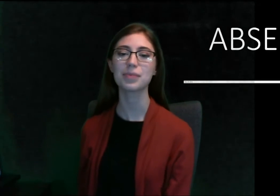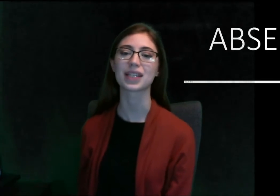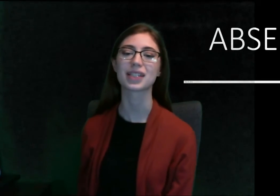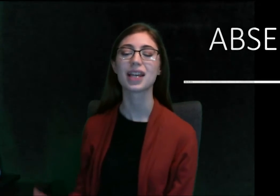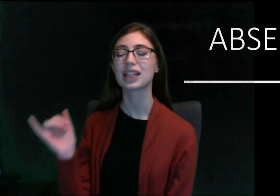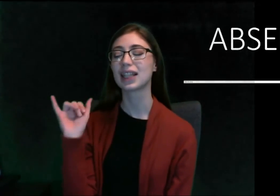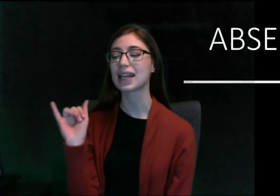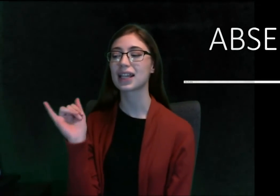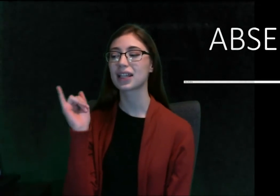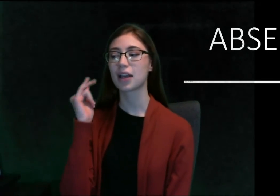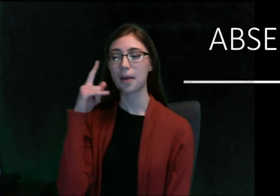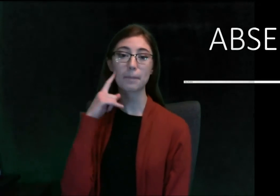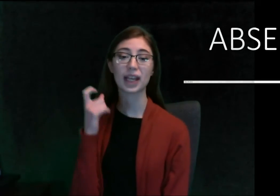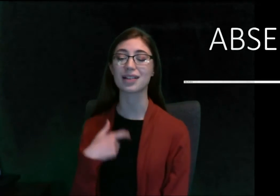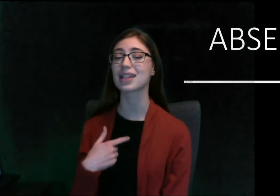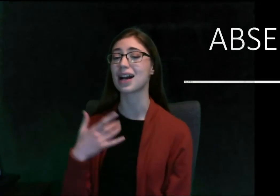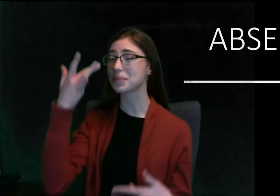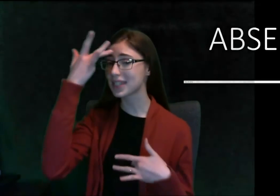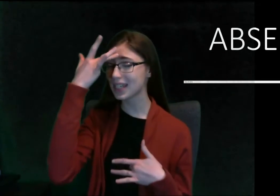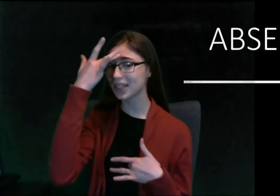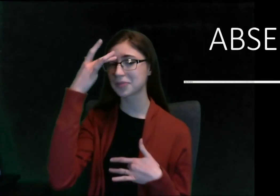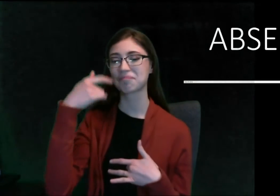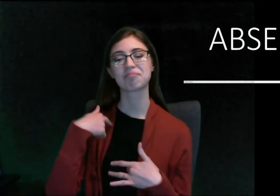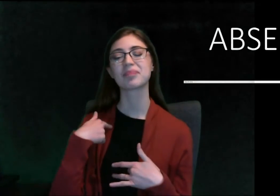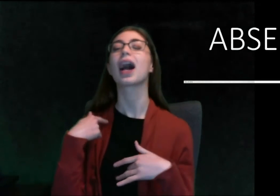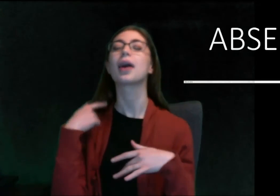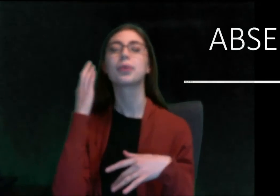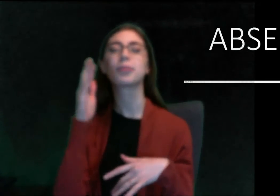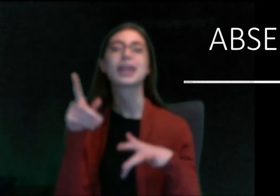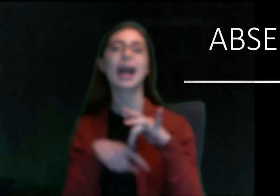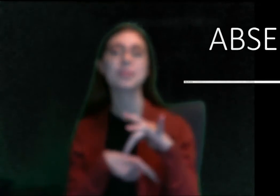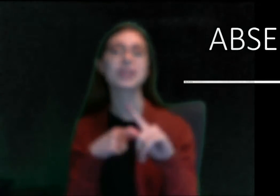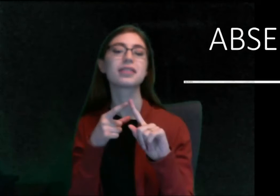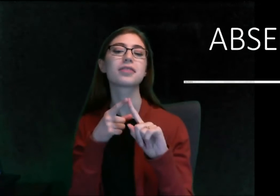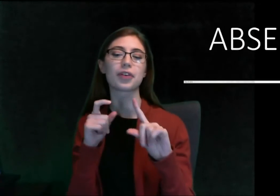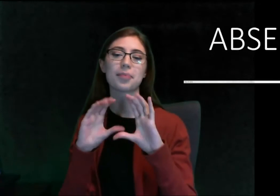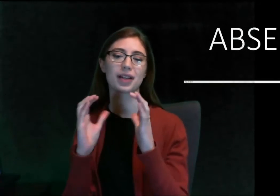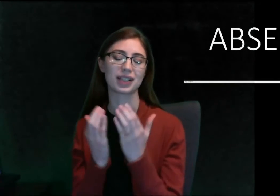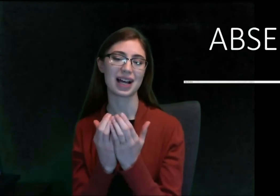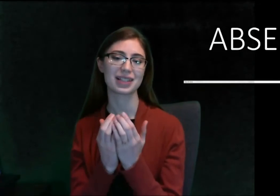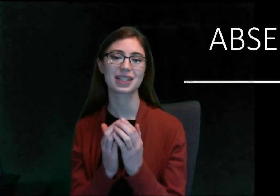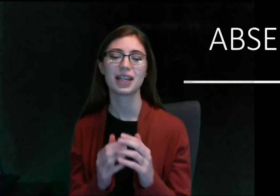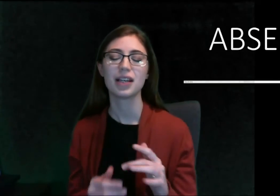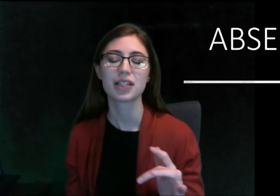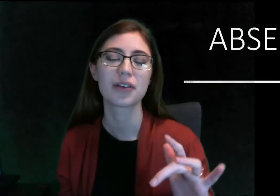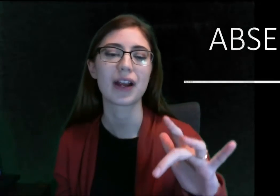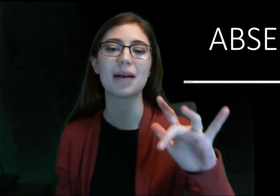Absent, like because I'm sick, I will be absent from class. So for absent,